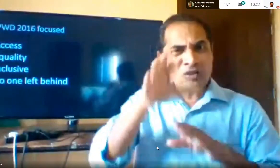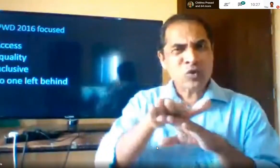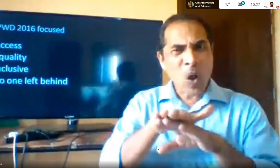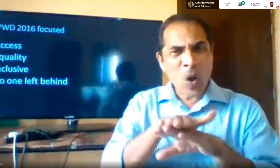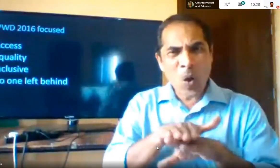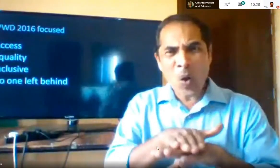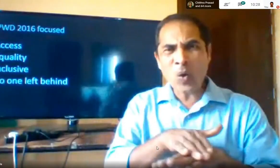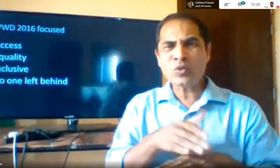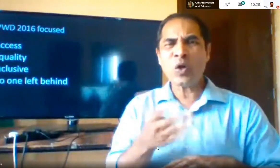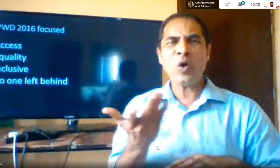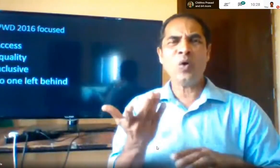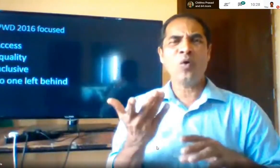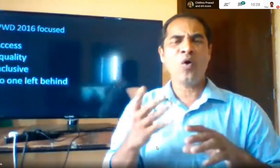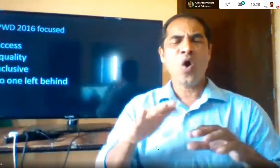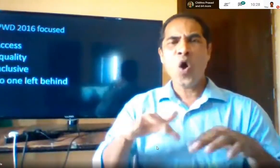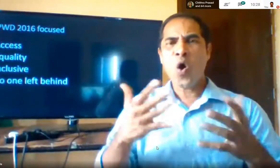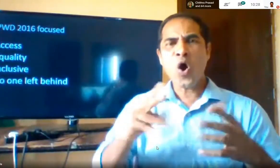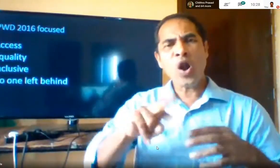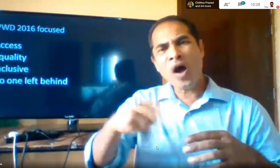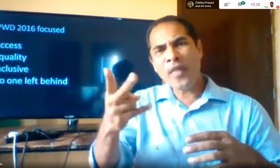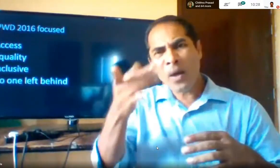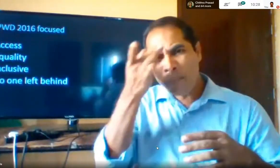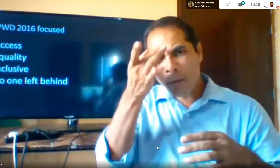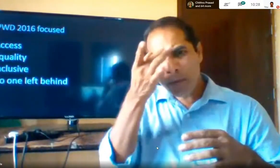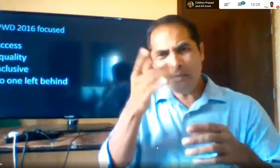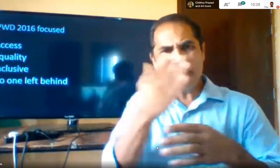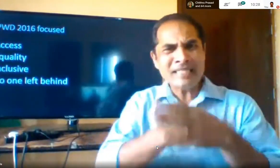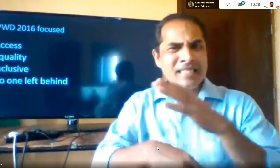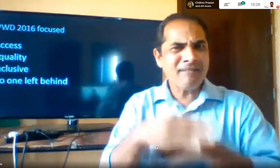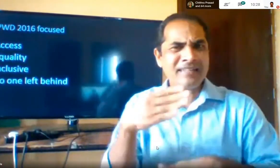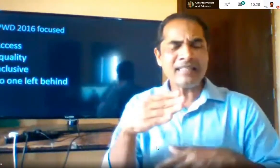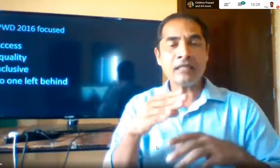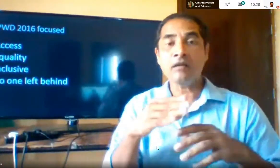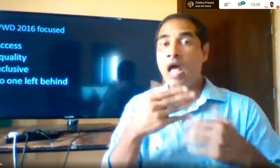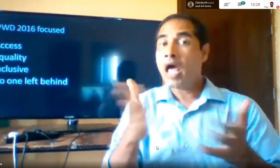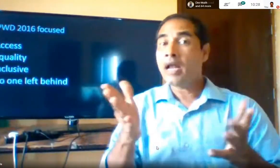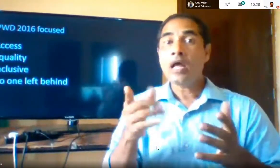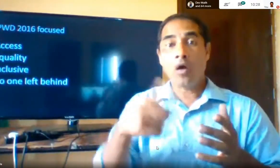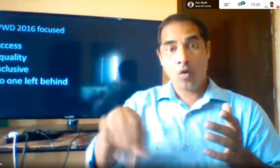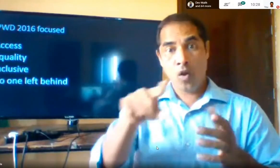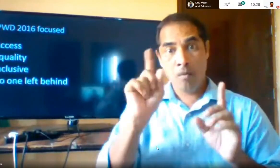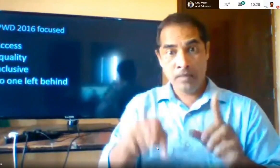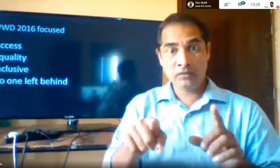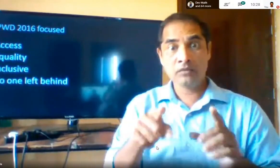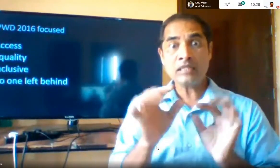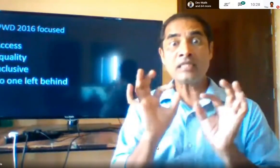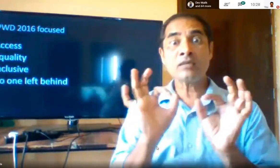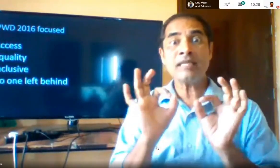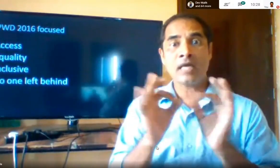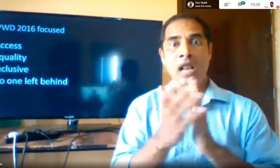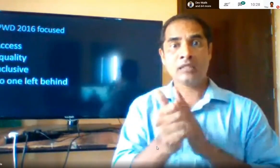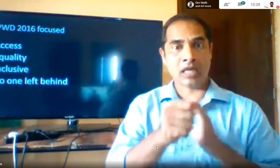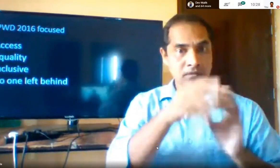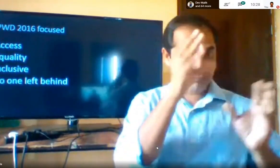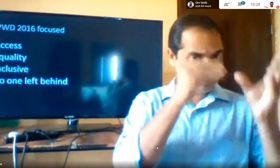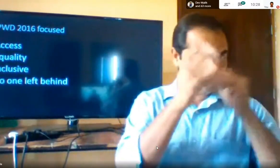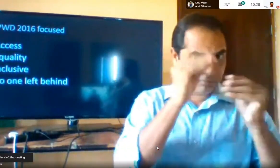So mentally retarded students, maybe like for them it will be a little bit difficult for learning, right? So